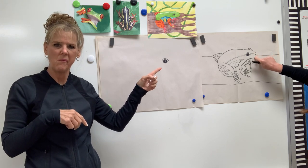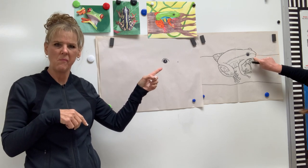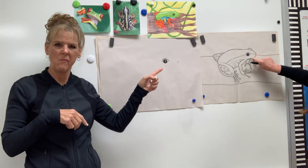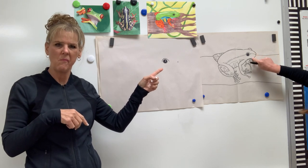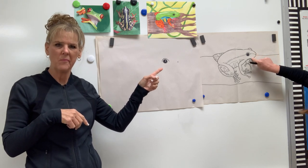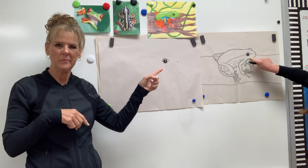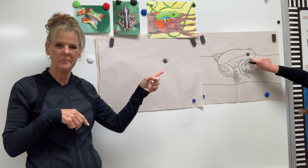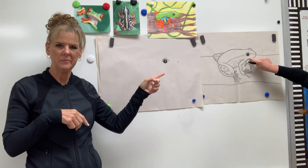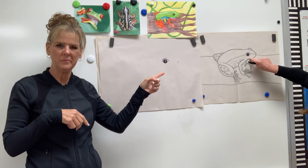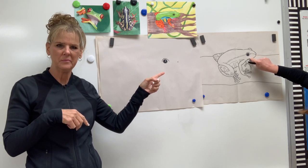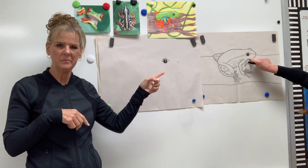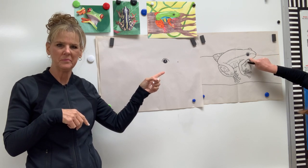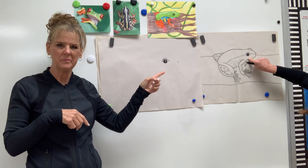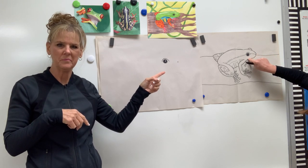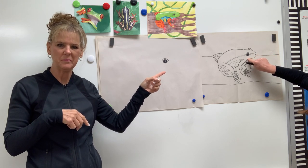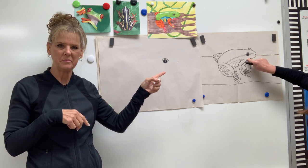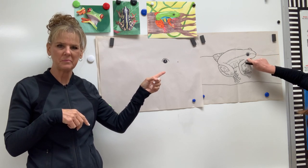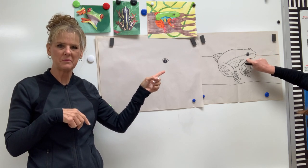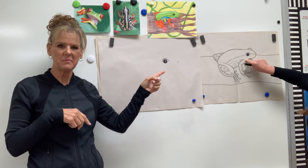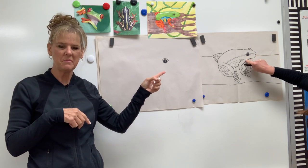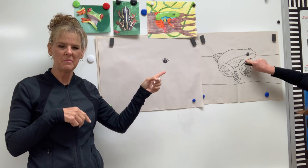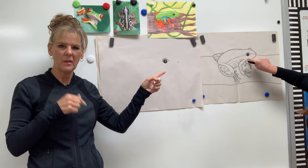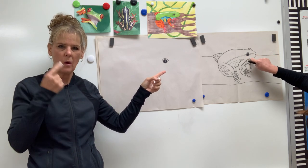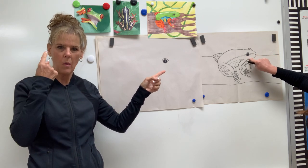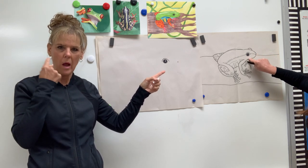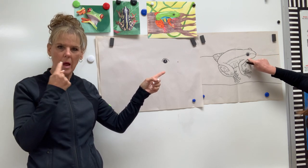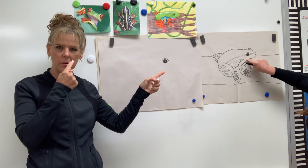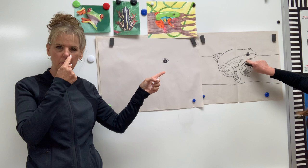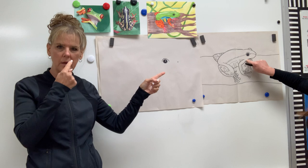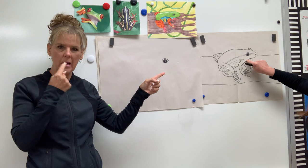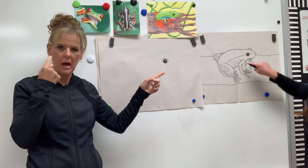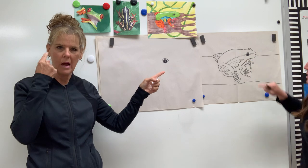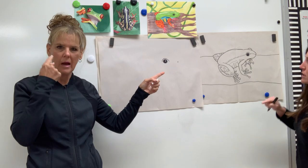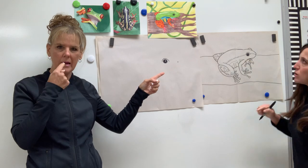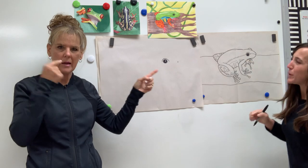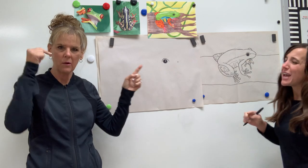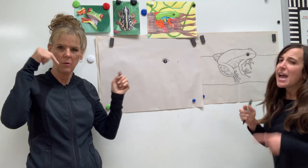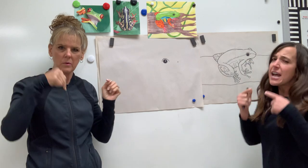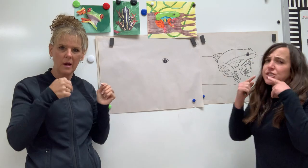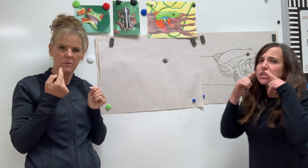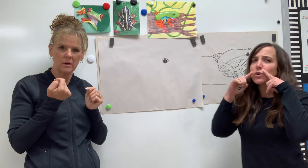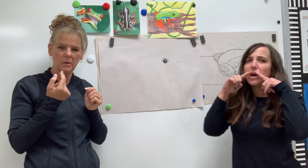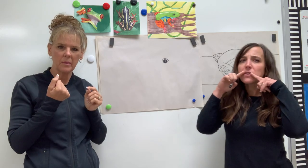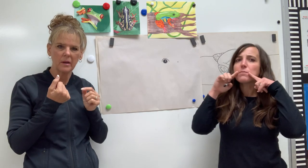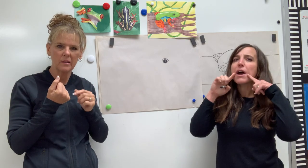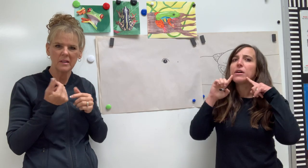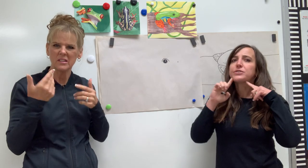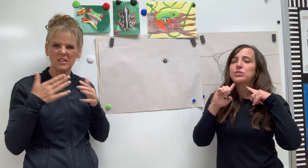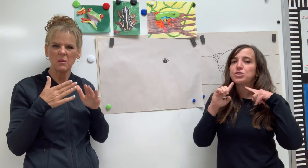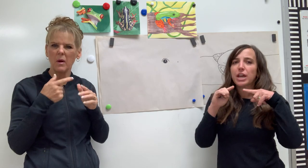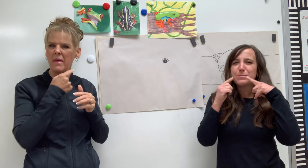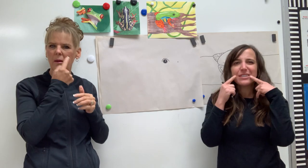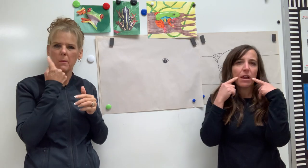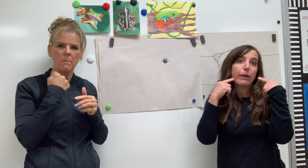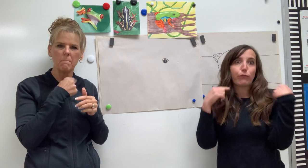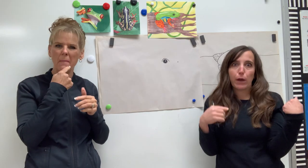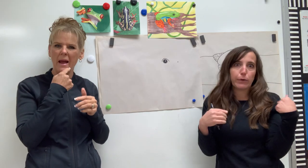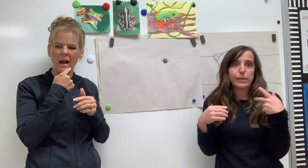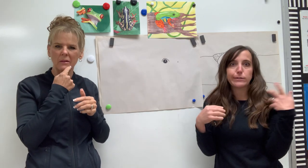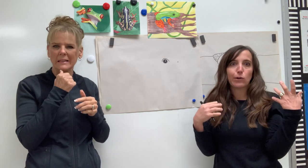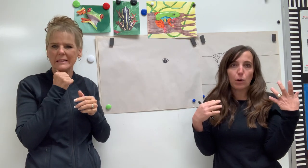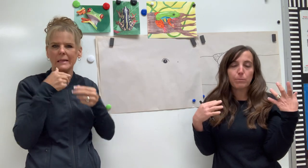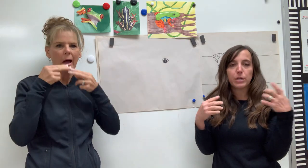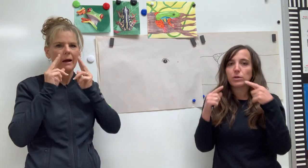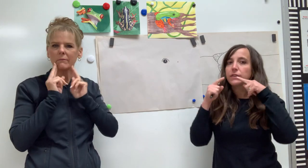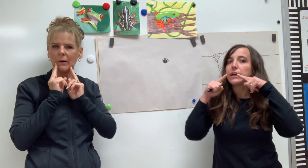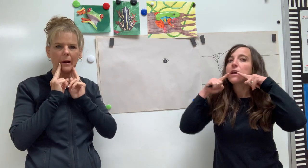curve back and it's gonna sort of go below the eye and slant down just a little bit. It's just the way their mouths are shaped. He's not like